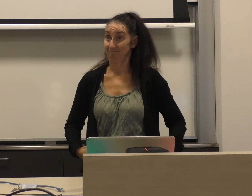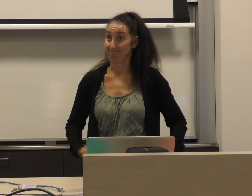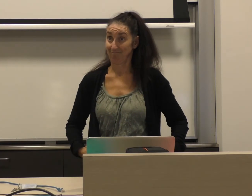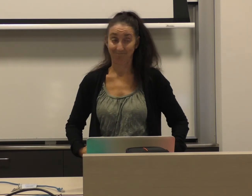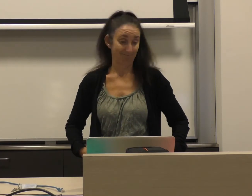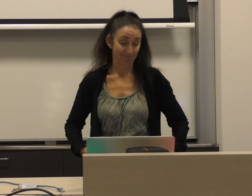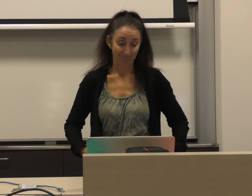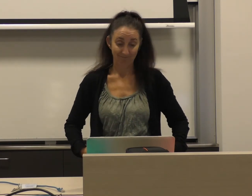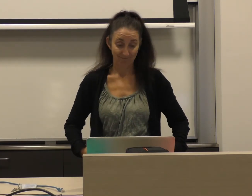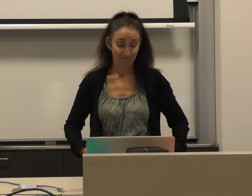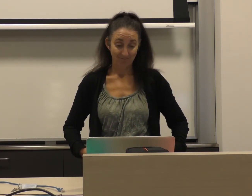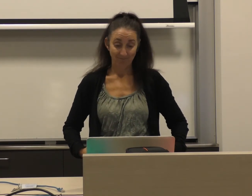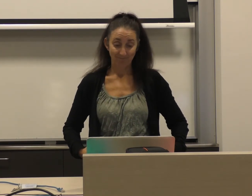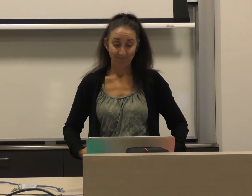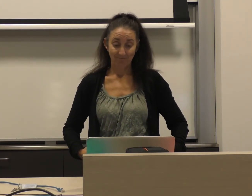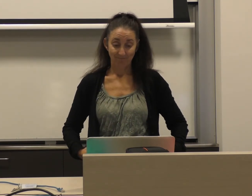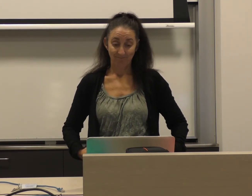Okay, moving on to the body.